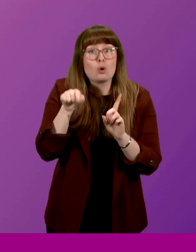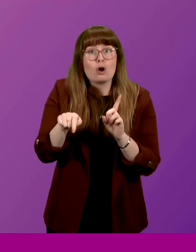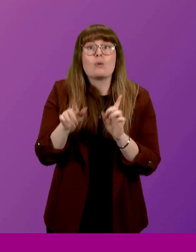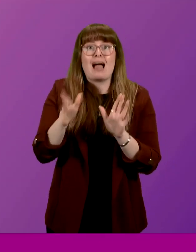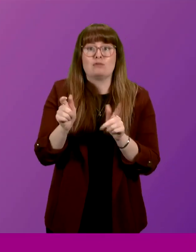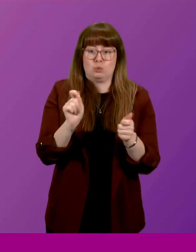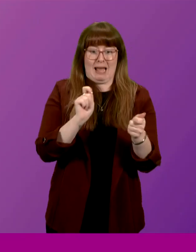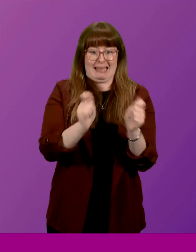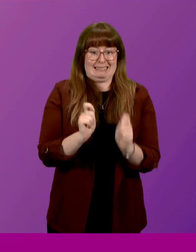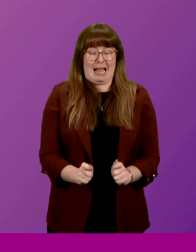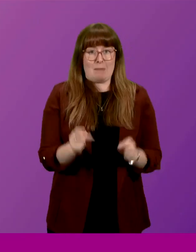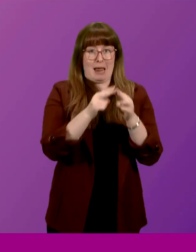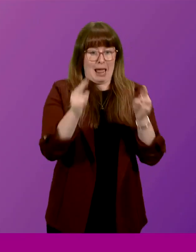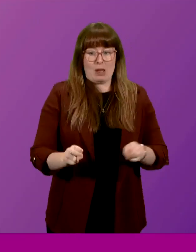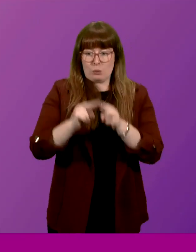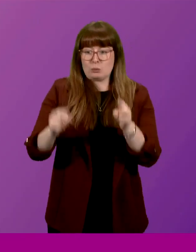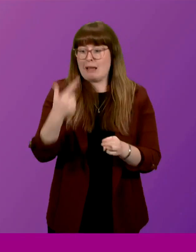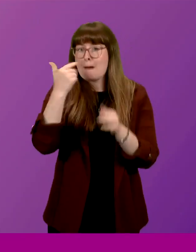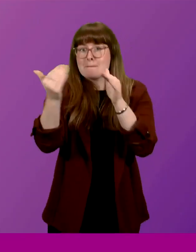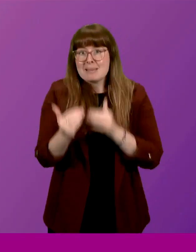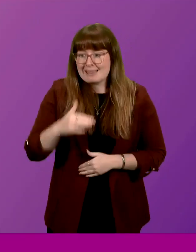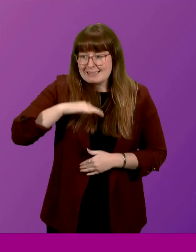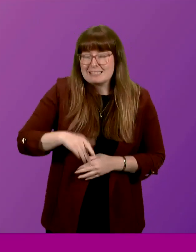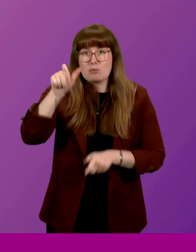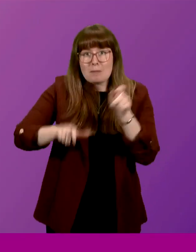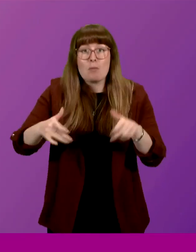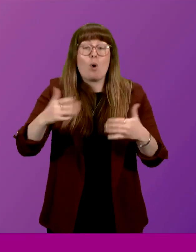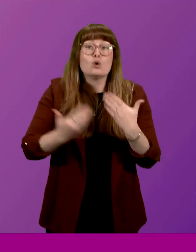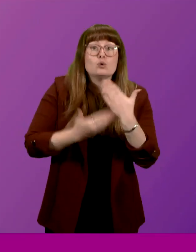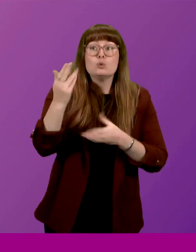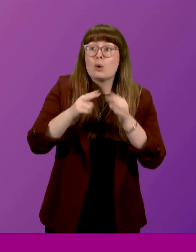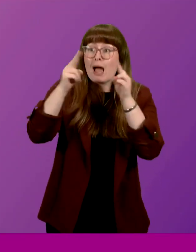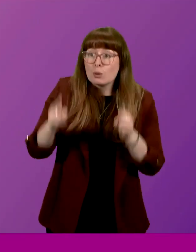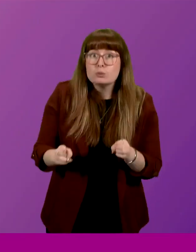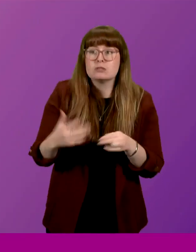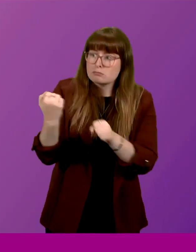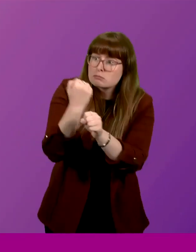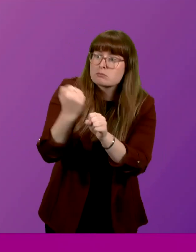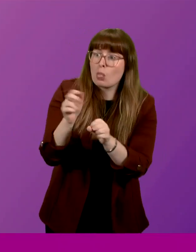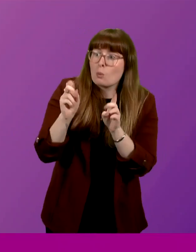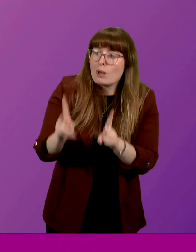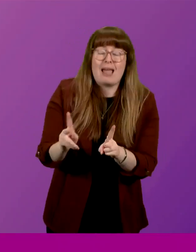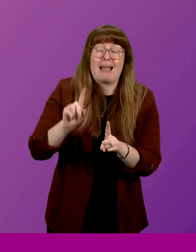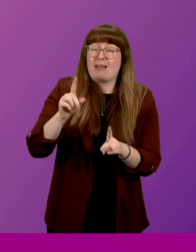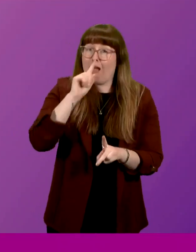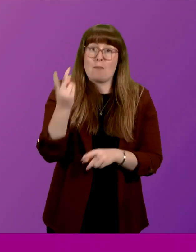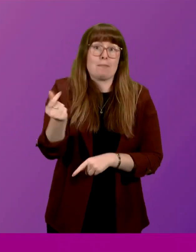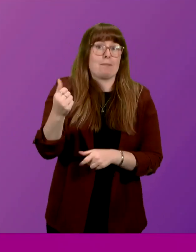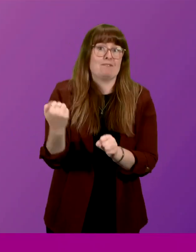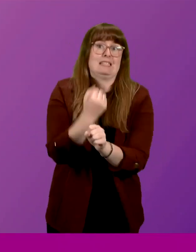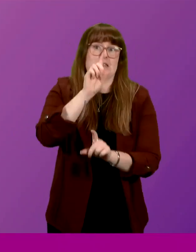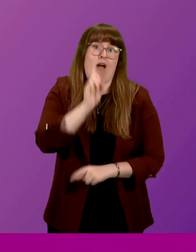adapt properties to meet the needs of individuals, or potentially to have new build properties constructed, and that can't be done overnight. We have increased